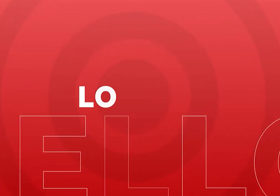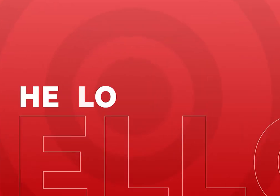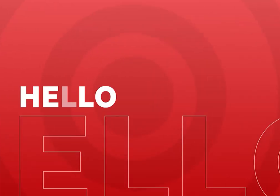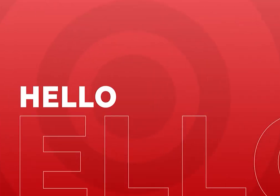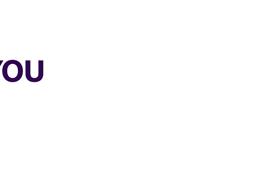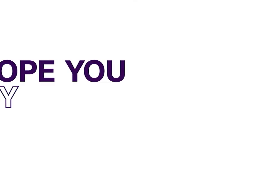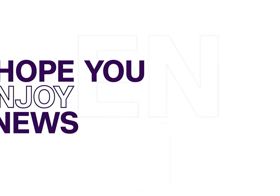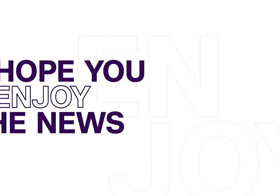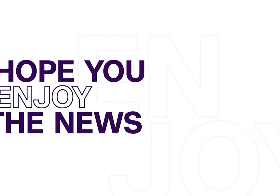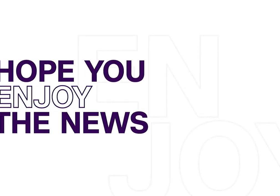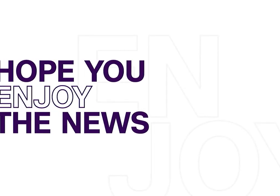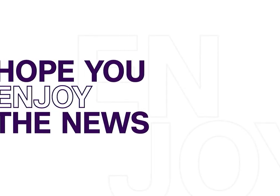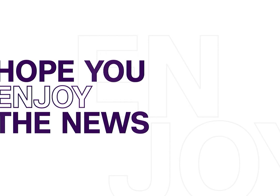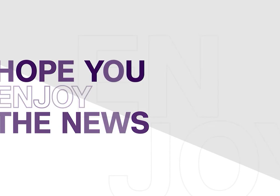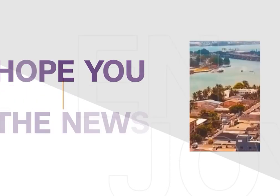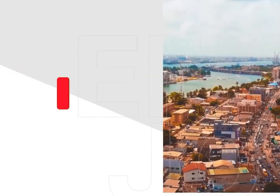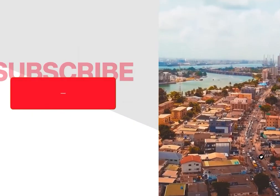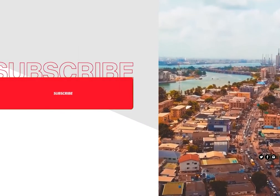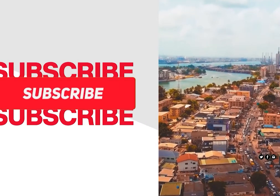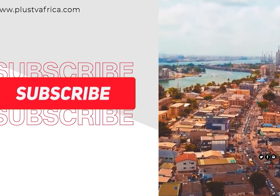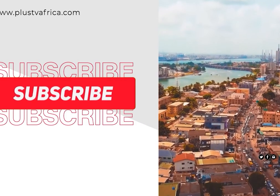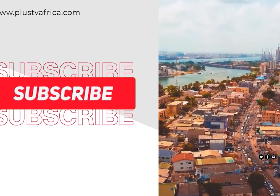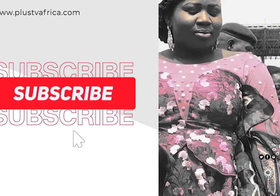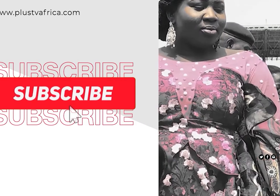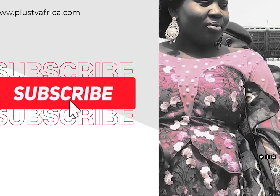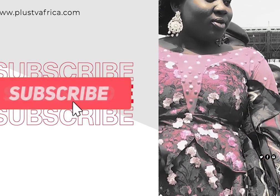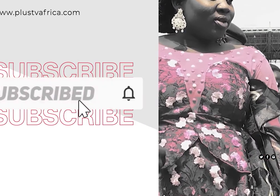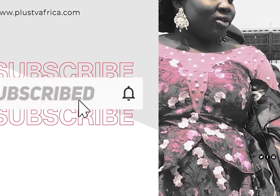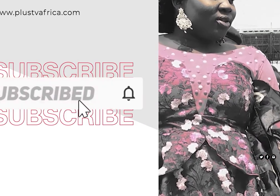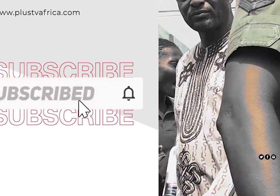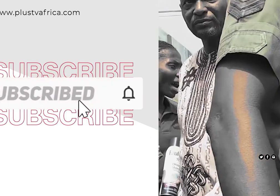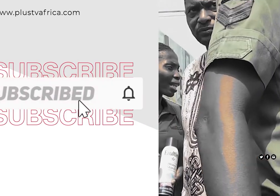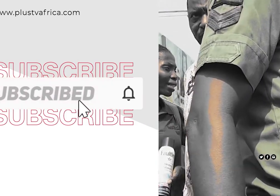Hello. Hope you enjoyed the news. Please do subscribe to our YouTube channel and